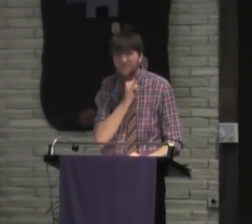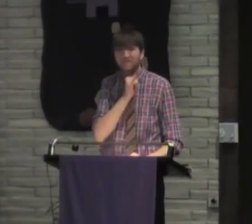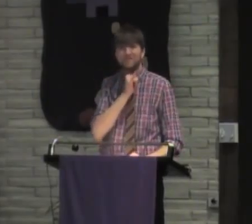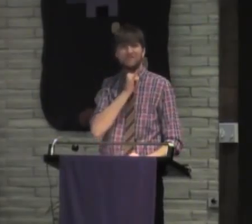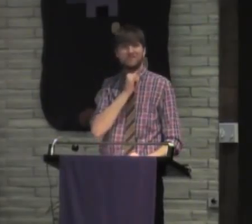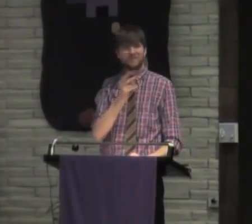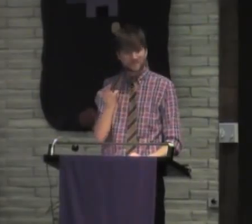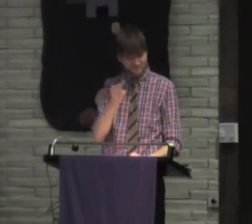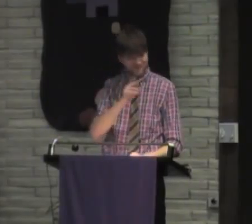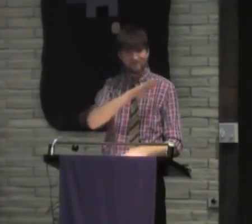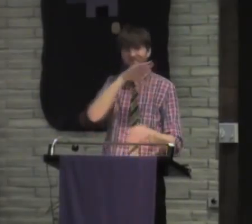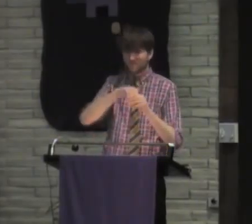Person who made perfumes.